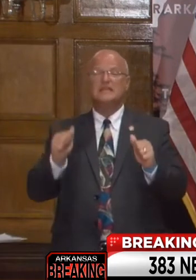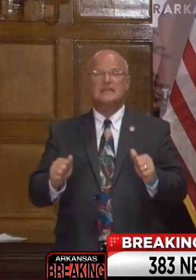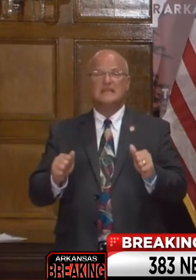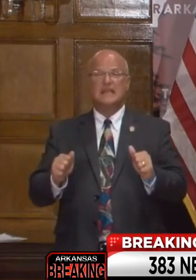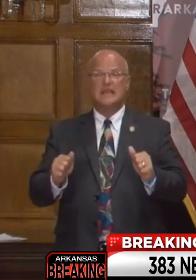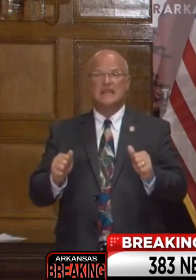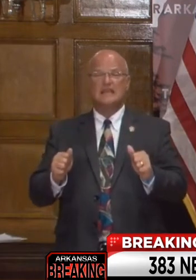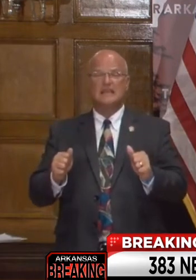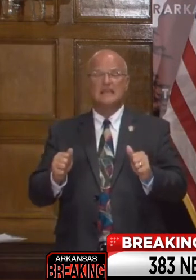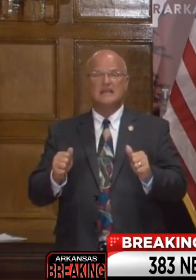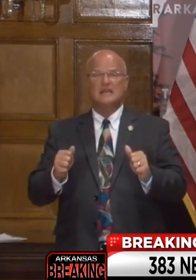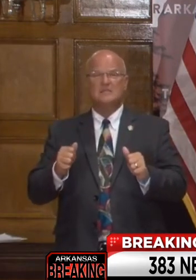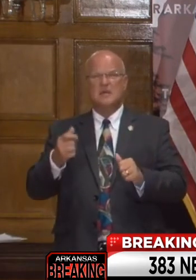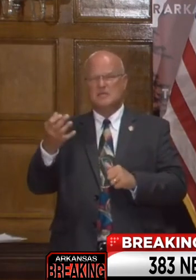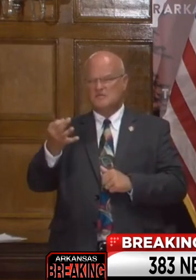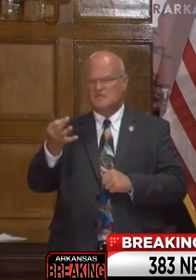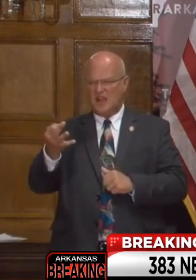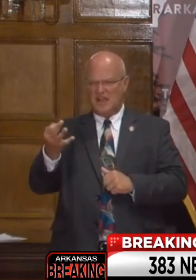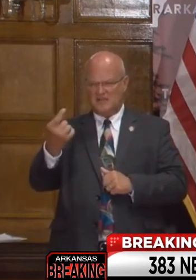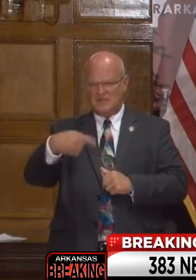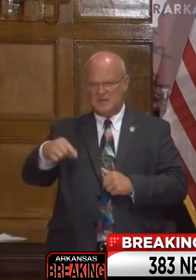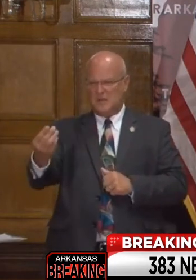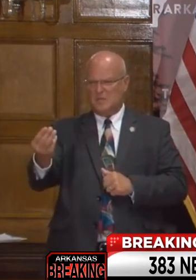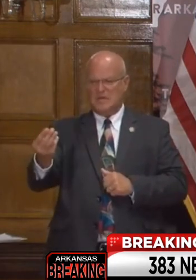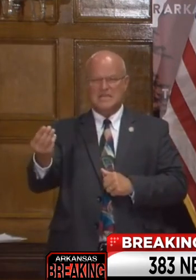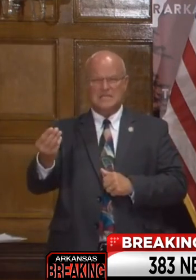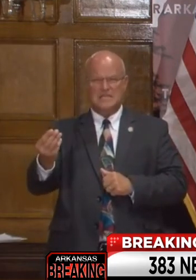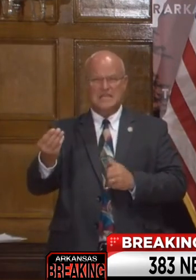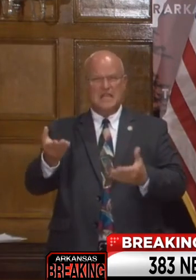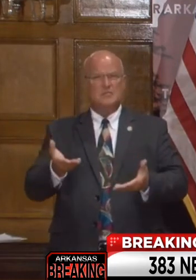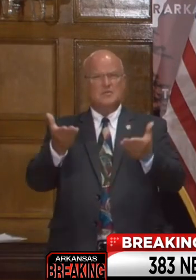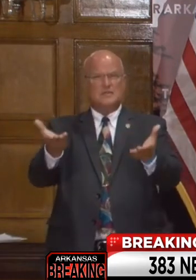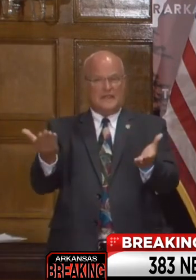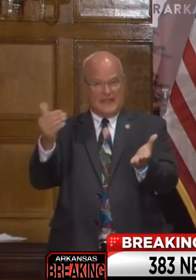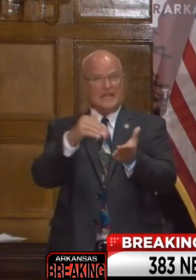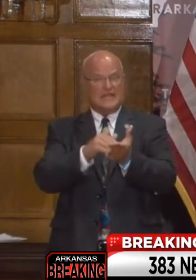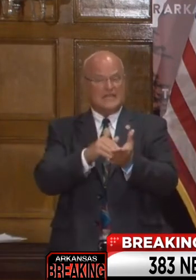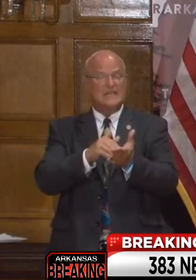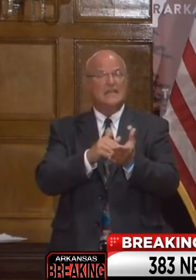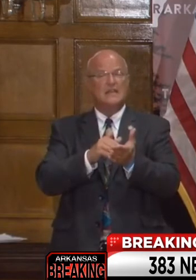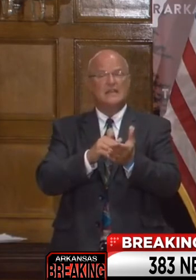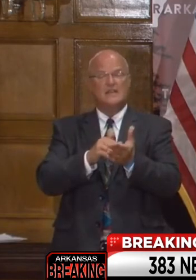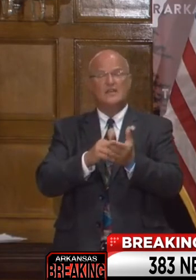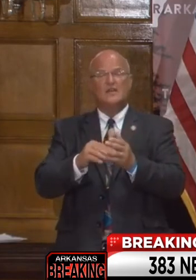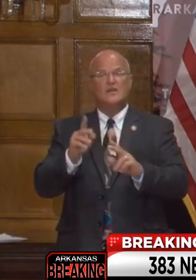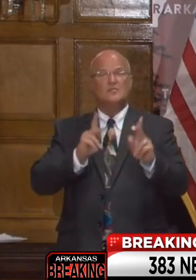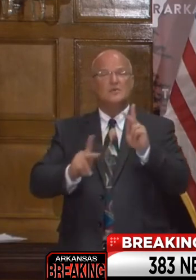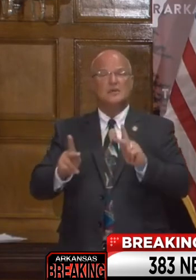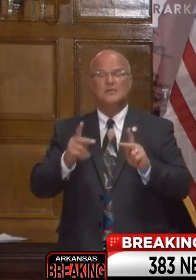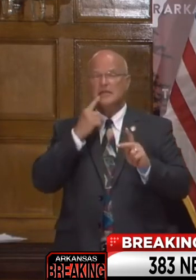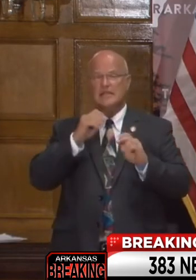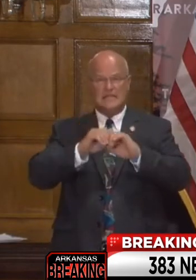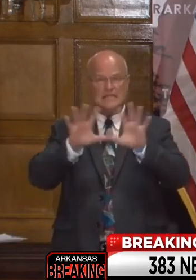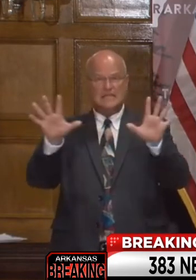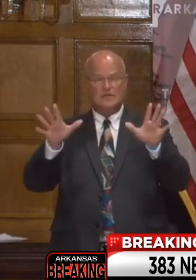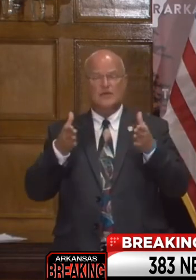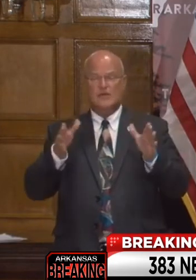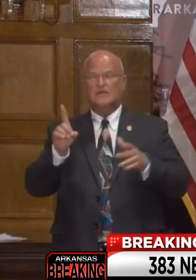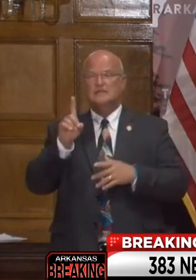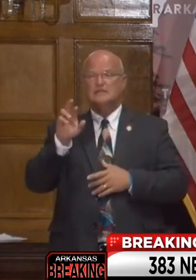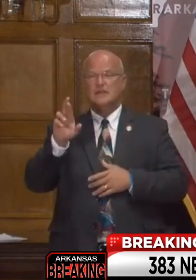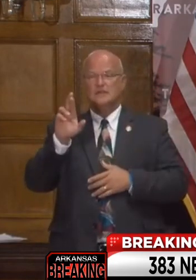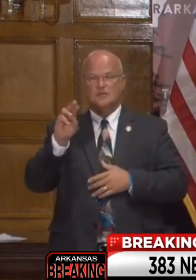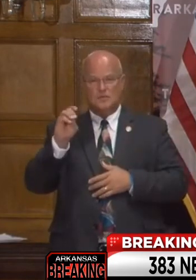to come perhaps Friday or next Monday and present that again to the public in a transparent fashion. Dr.